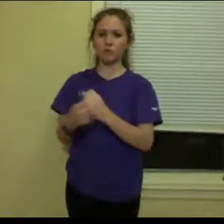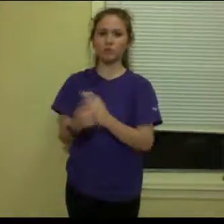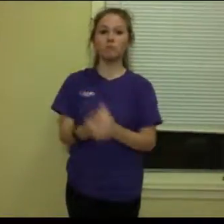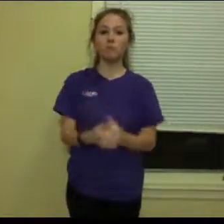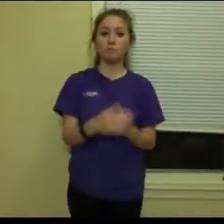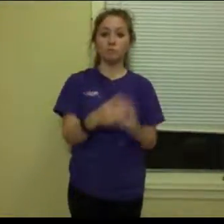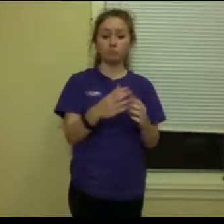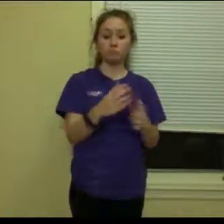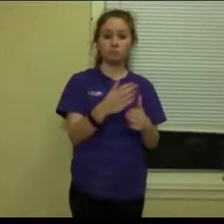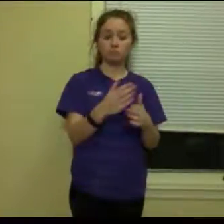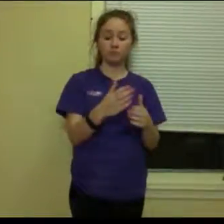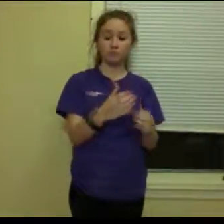power.